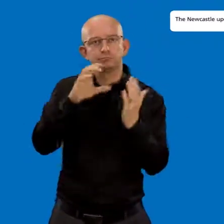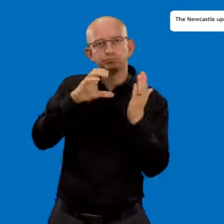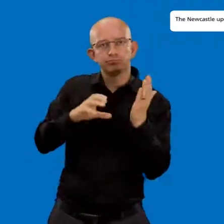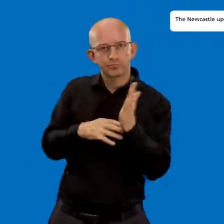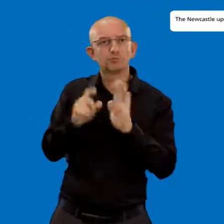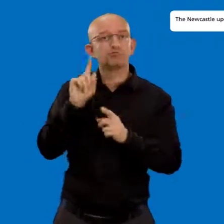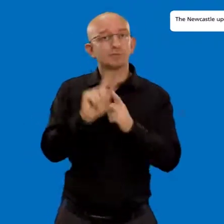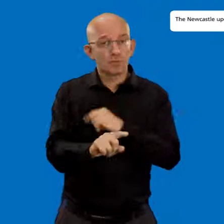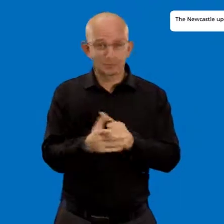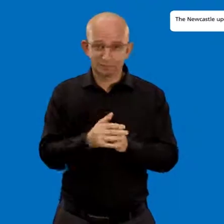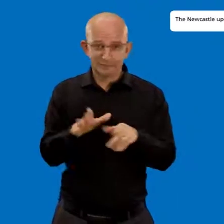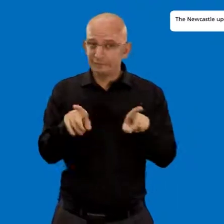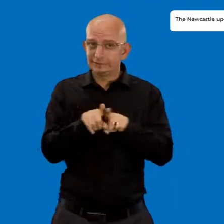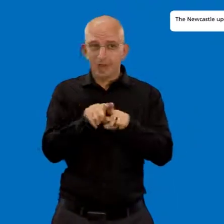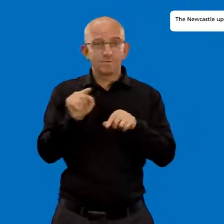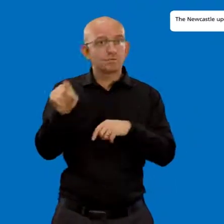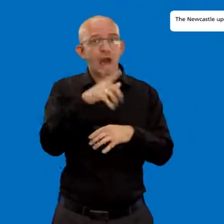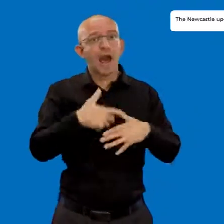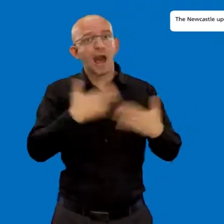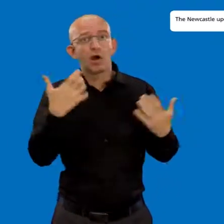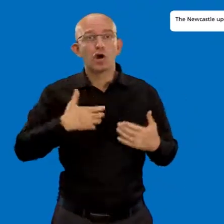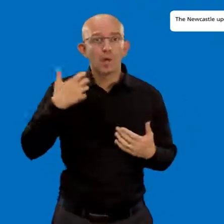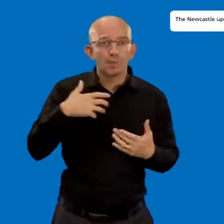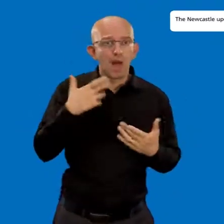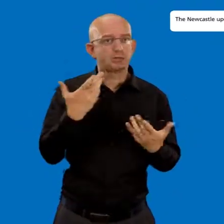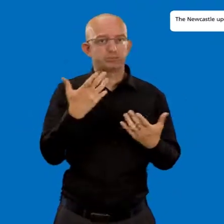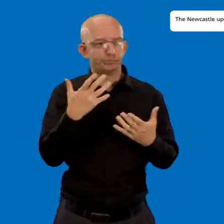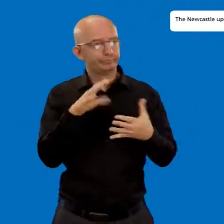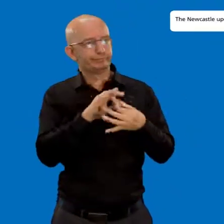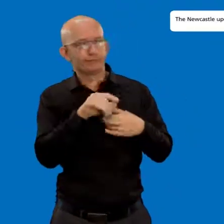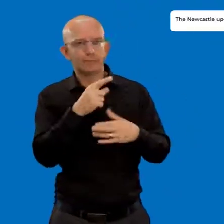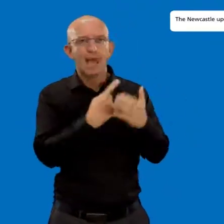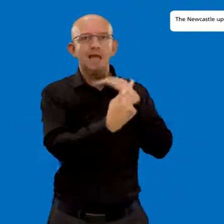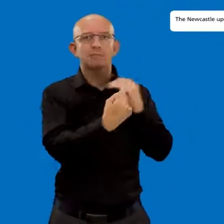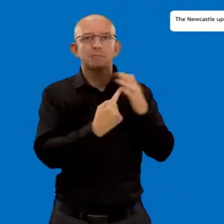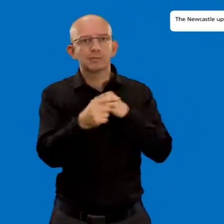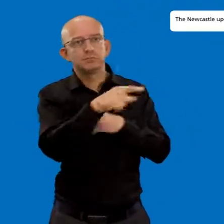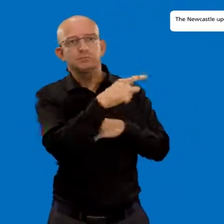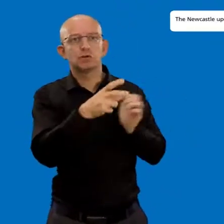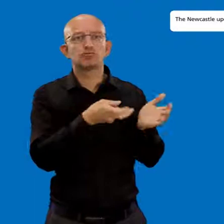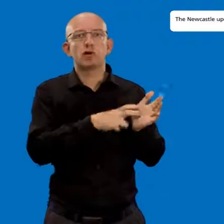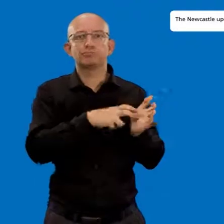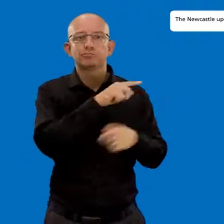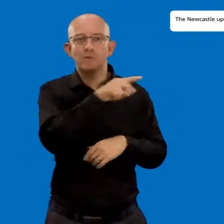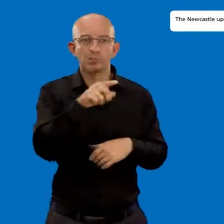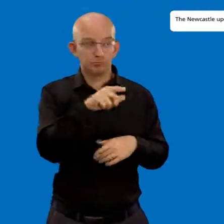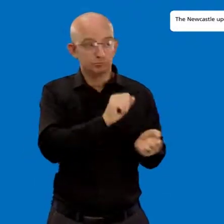There are similar arrangements for complaints involving independent contractors who provide NHS